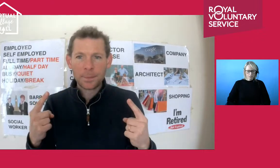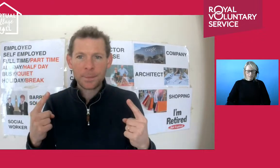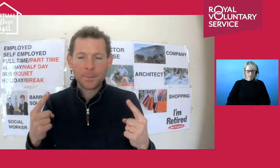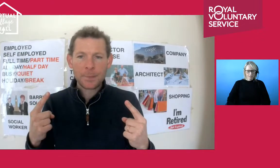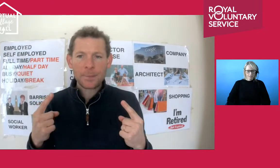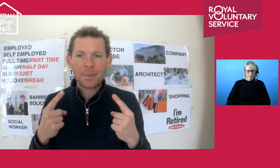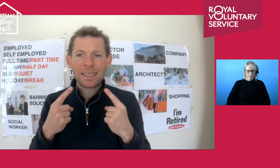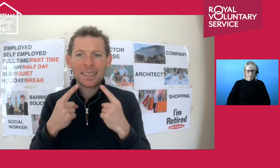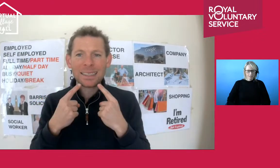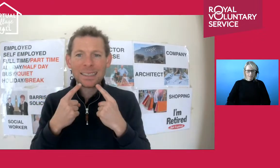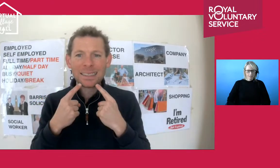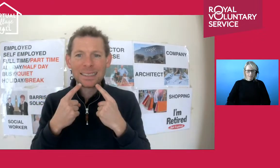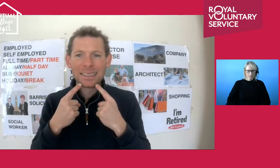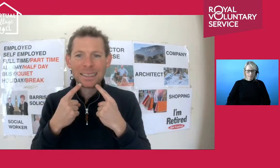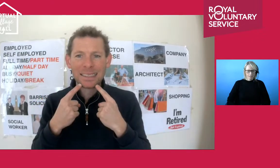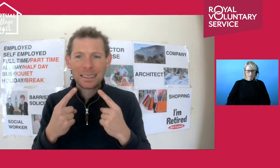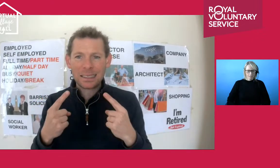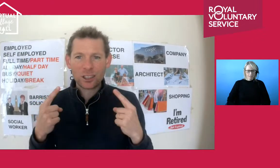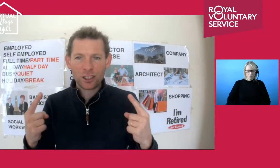Teacher,